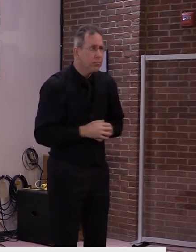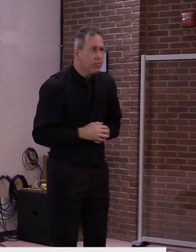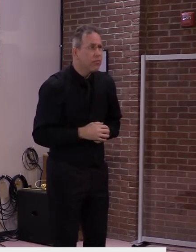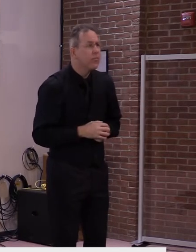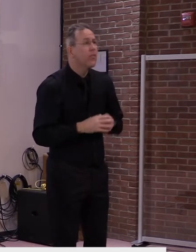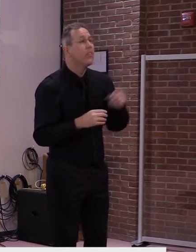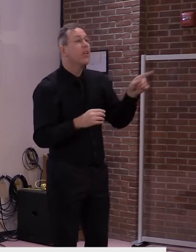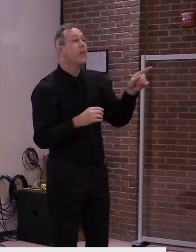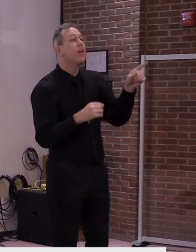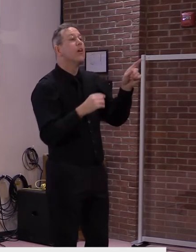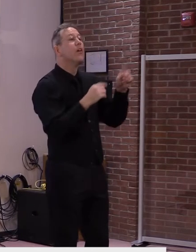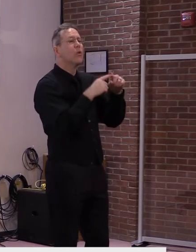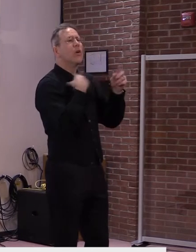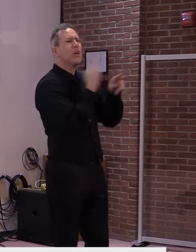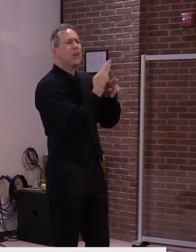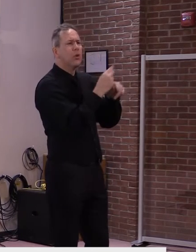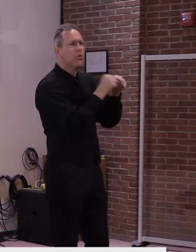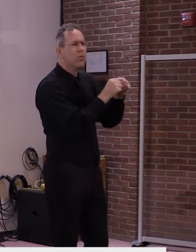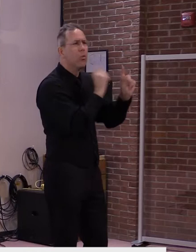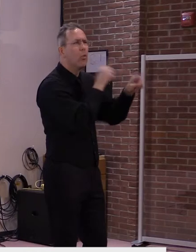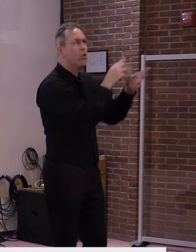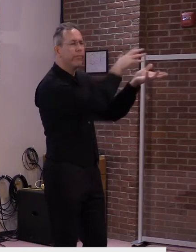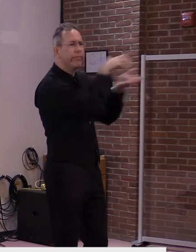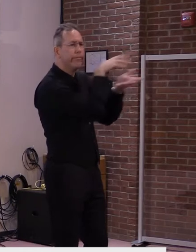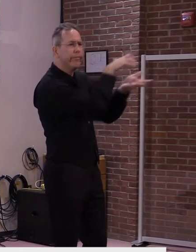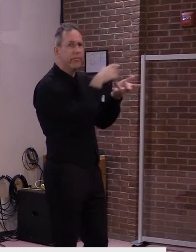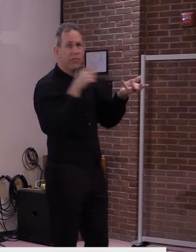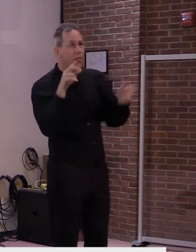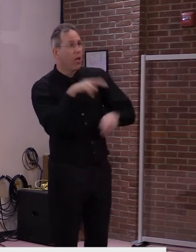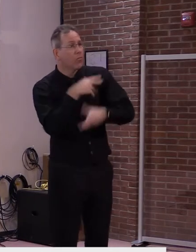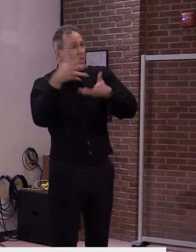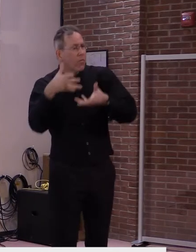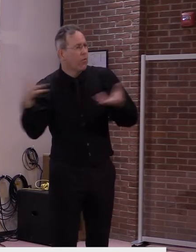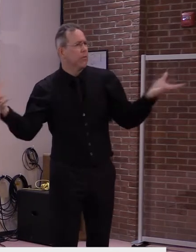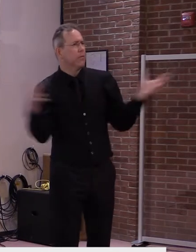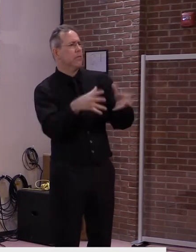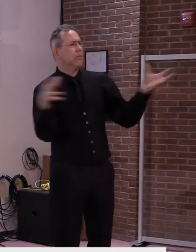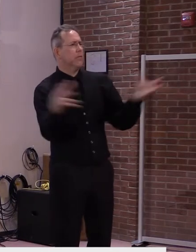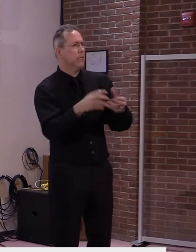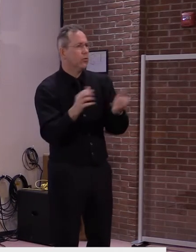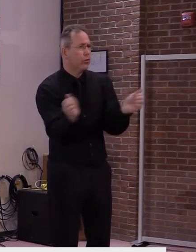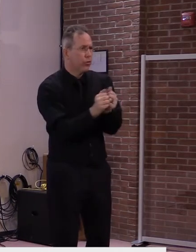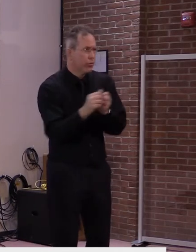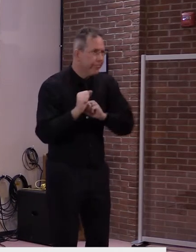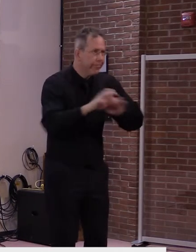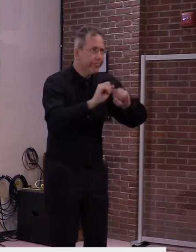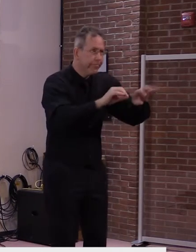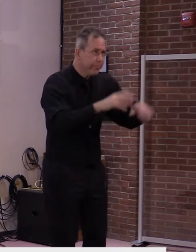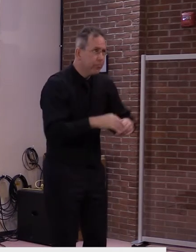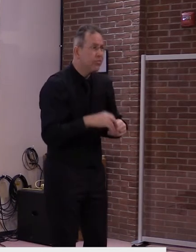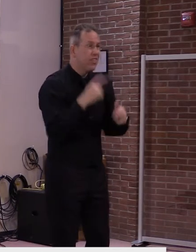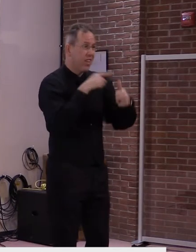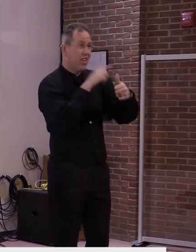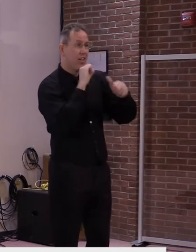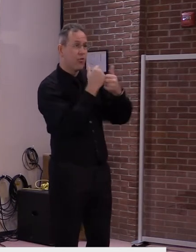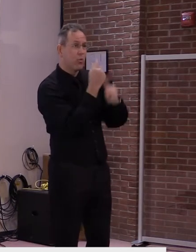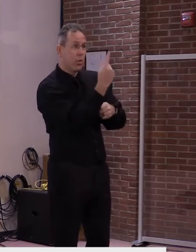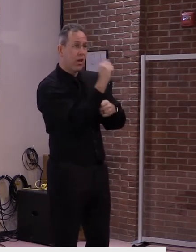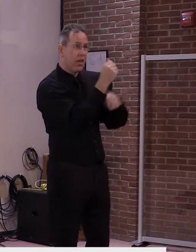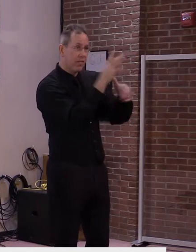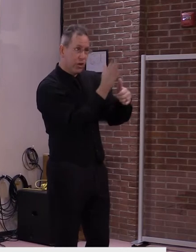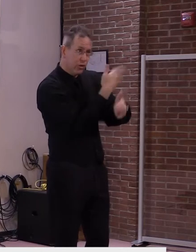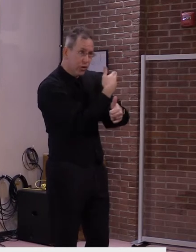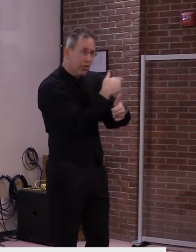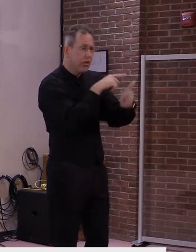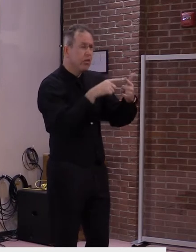provide vaccine allocations to complete the 1A group, albeit in smaller amounts than when phase 1A